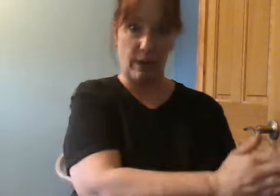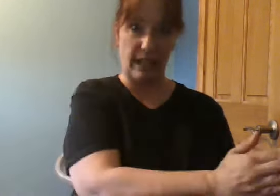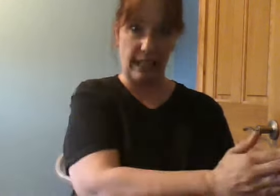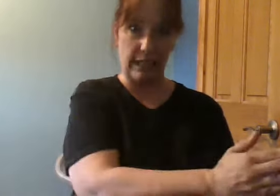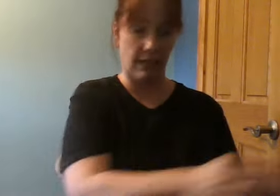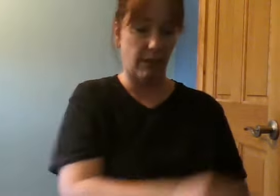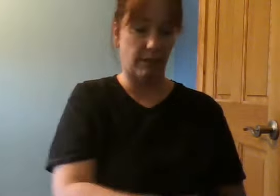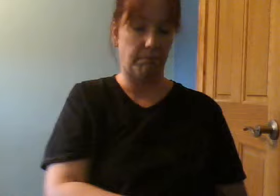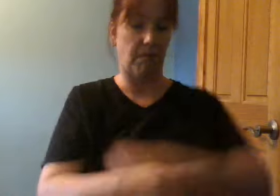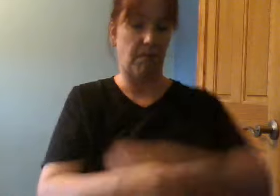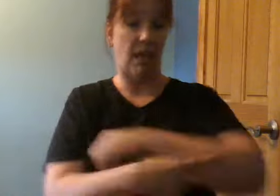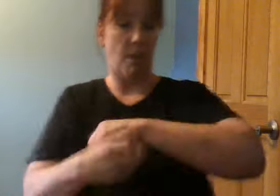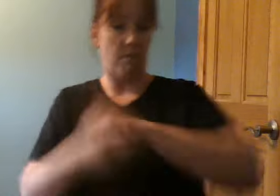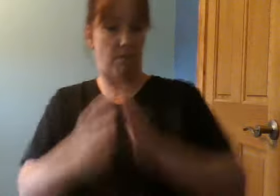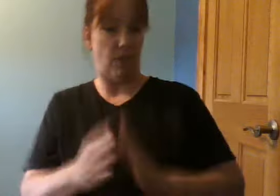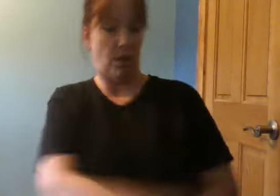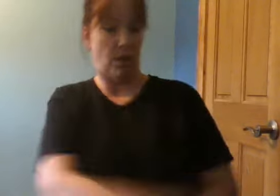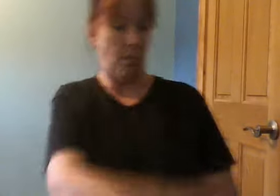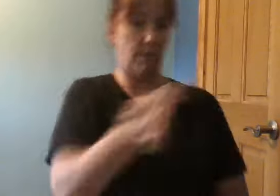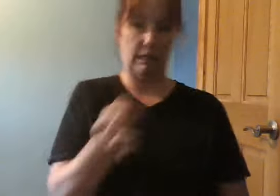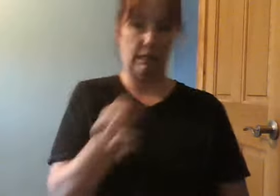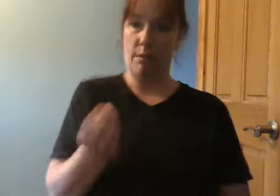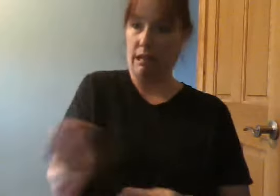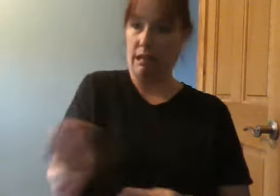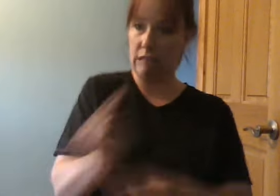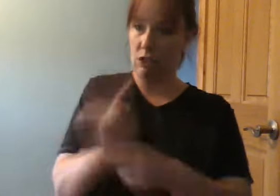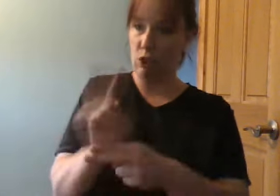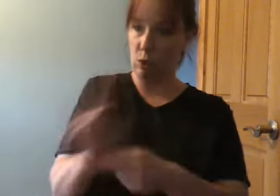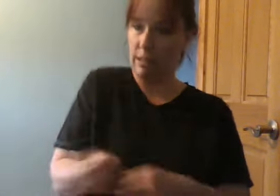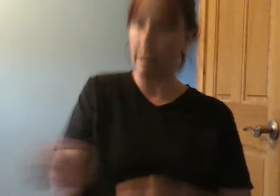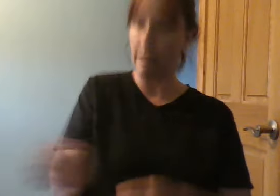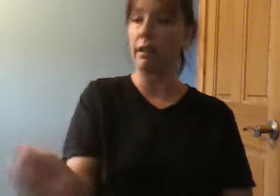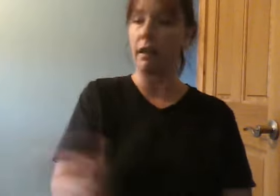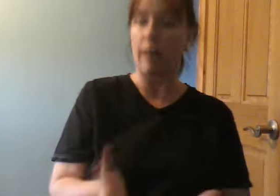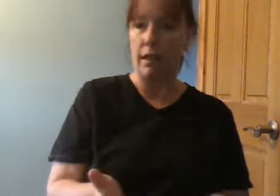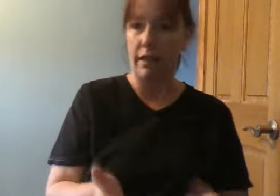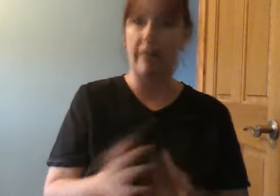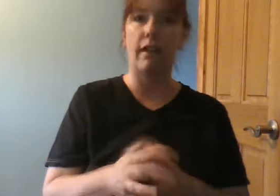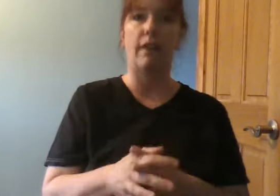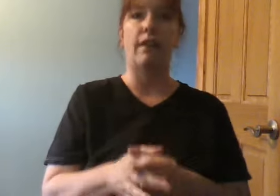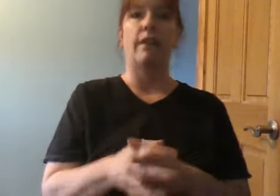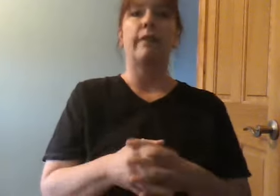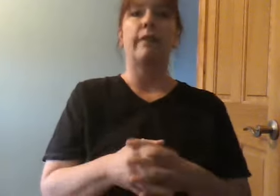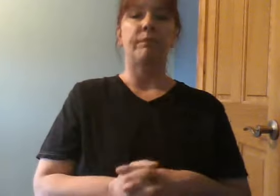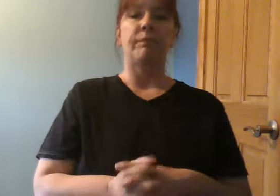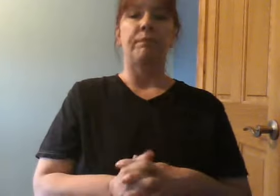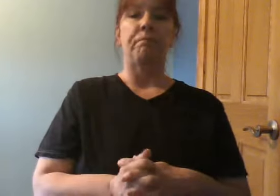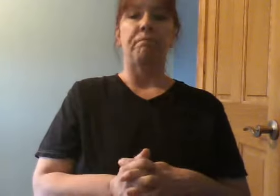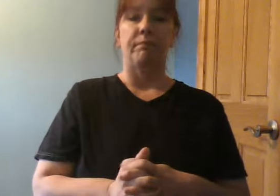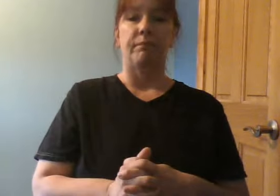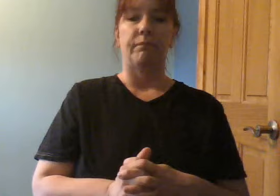online. Why did we put the name on the card? Because we think identity is something to do with names, and because